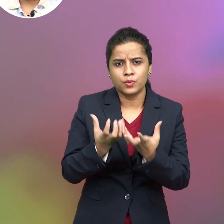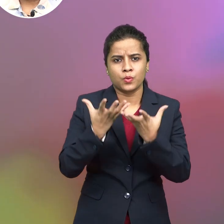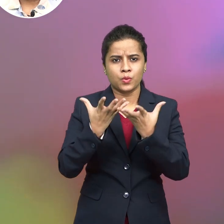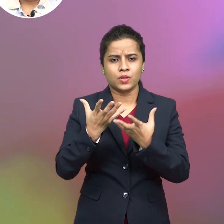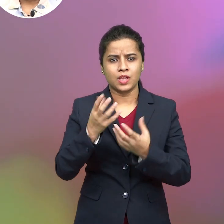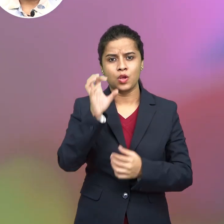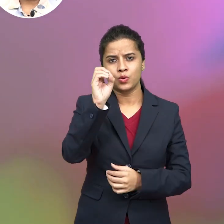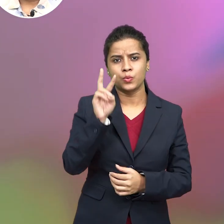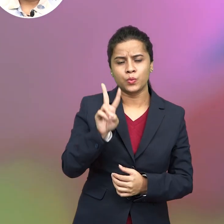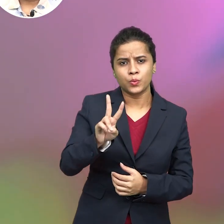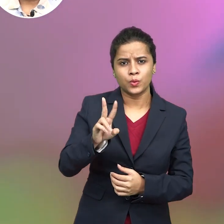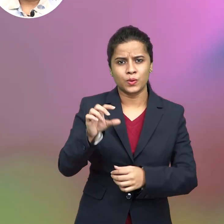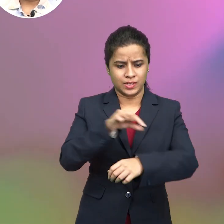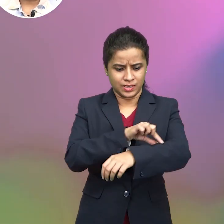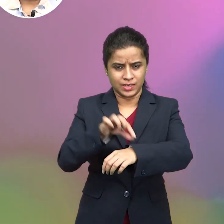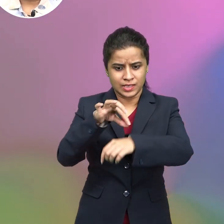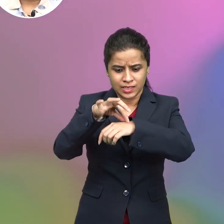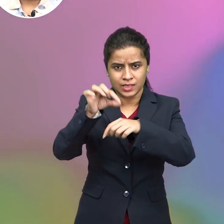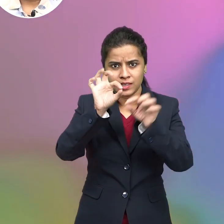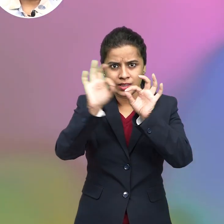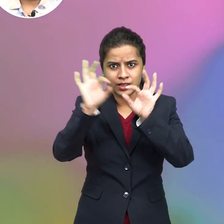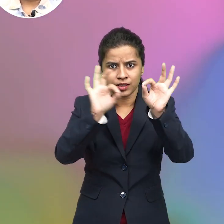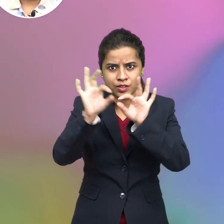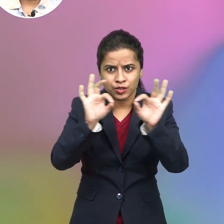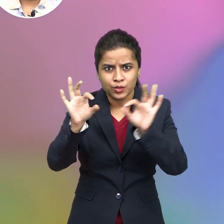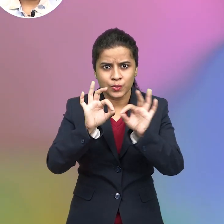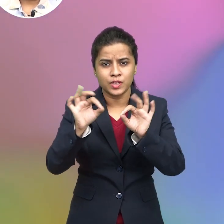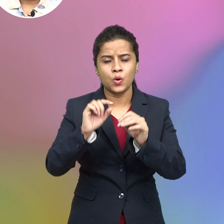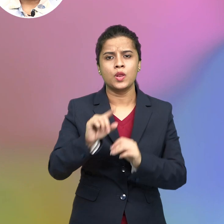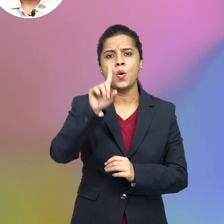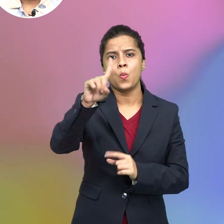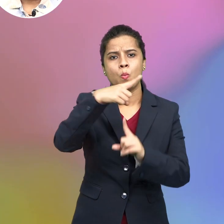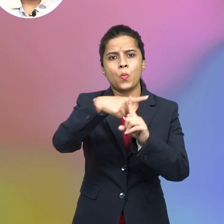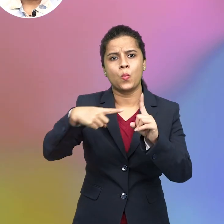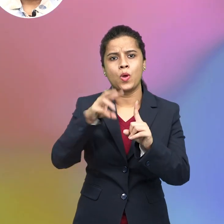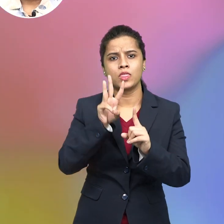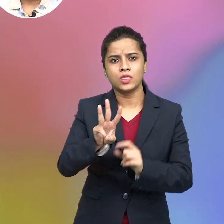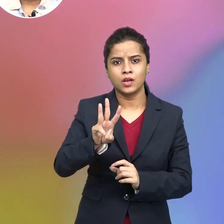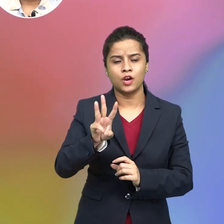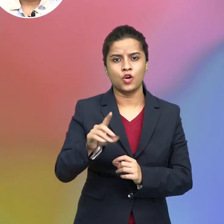in tissues is the only 1/3 of that in the lungs.